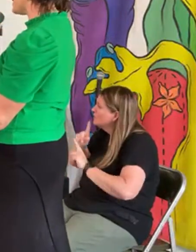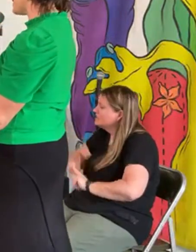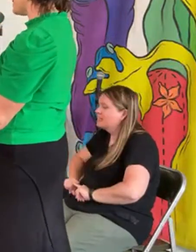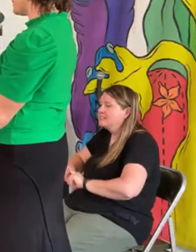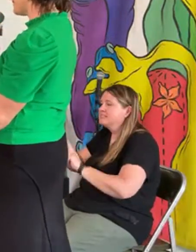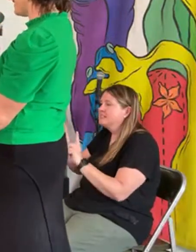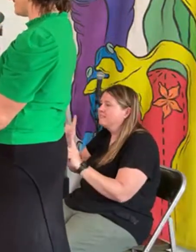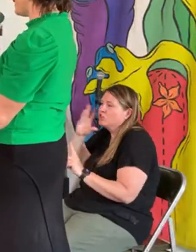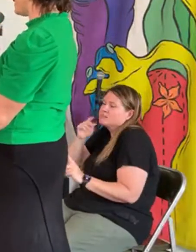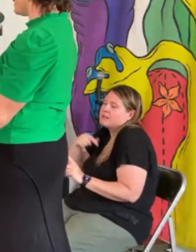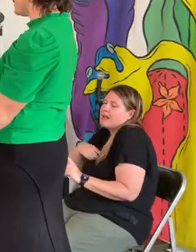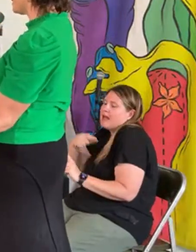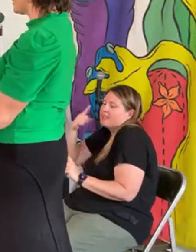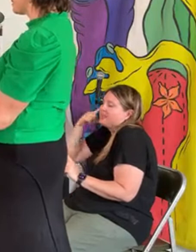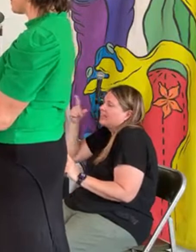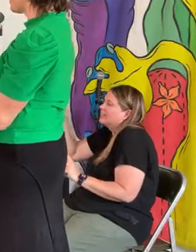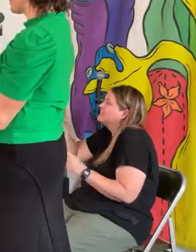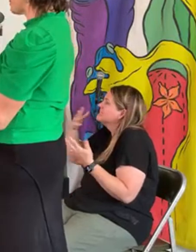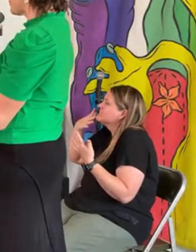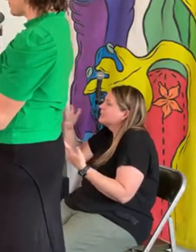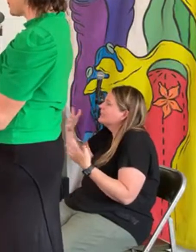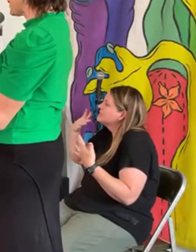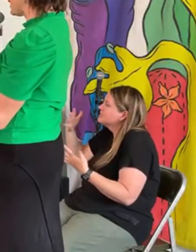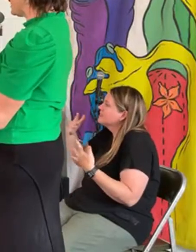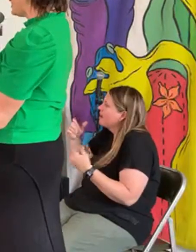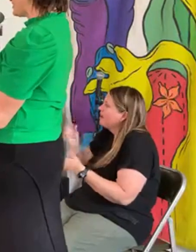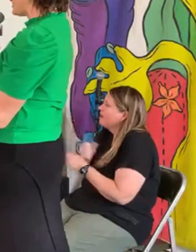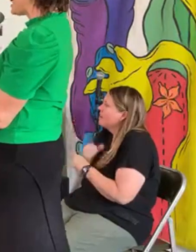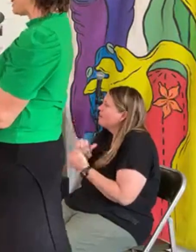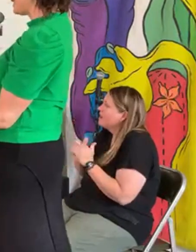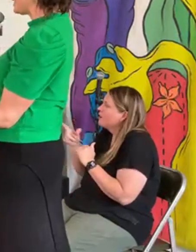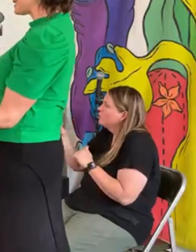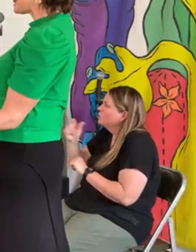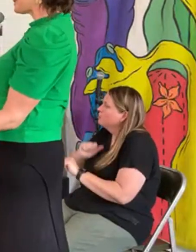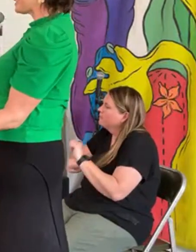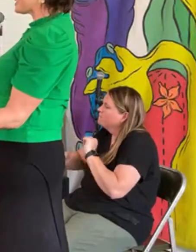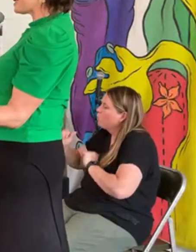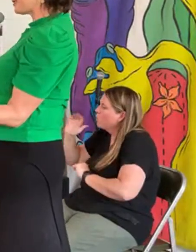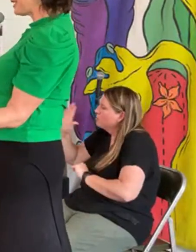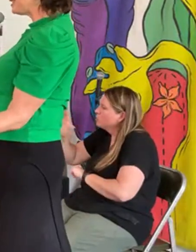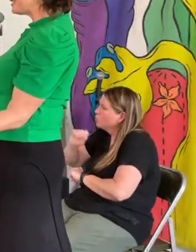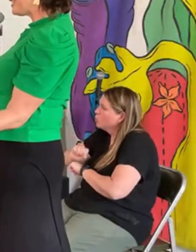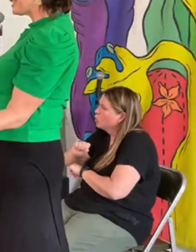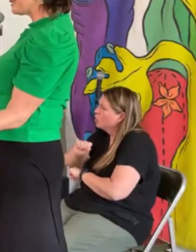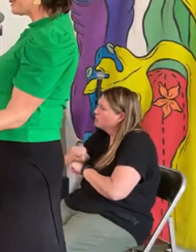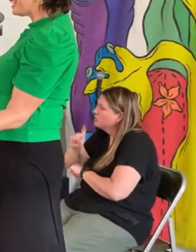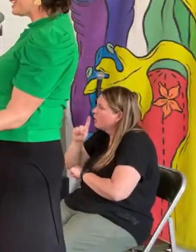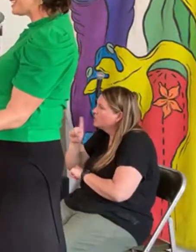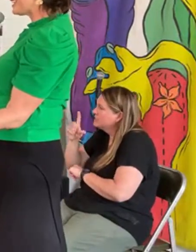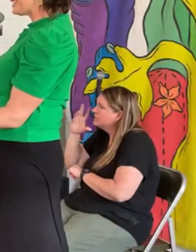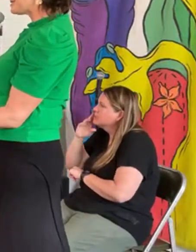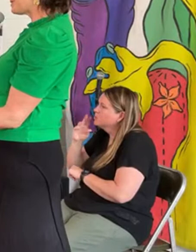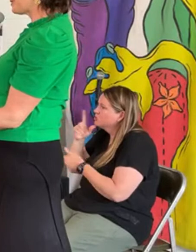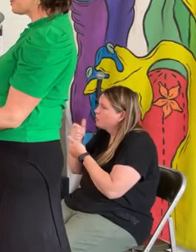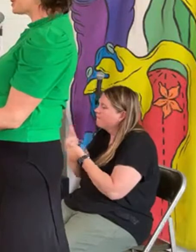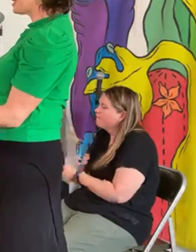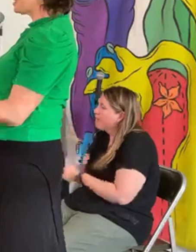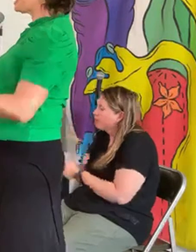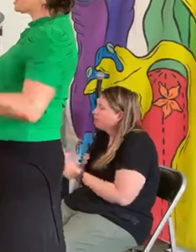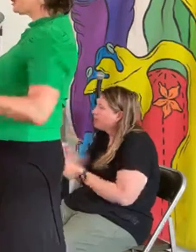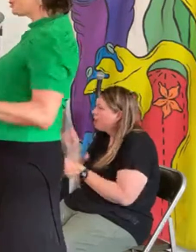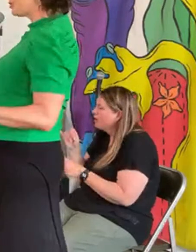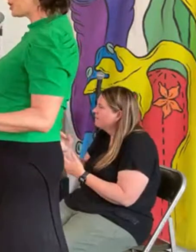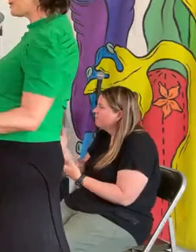think he sings it to you. I love how you perform your work. And it's an experience. So follow along if you like in his beautiful